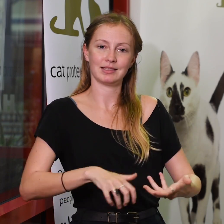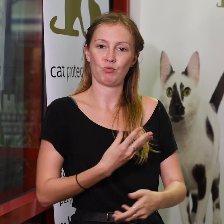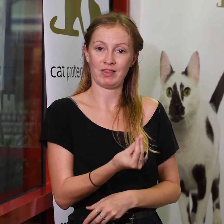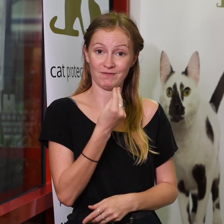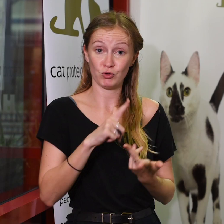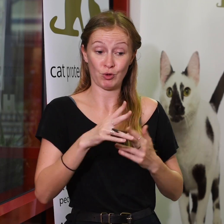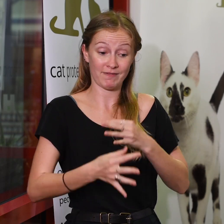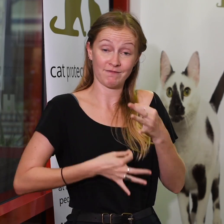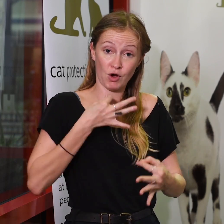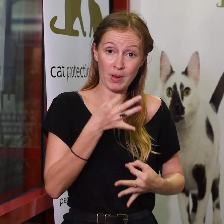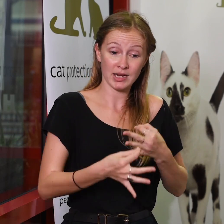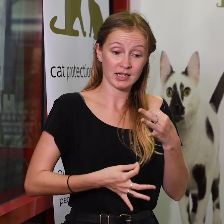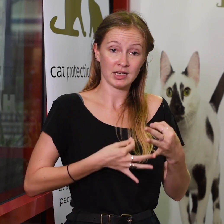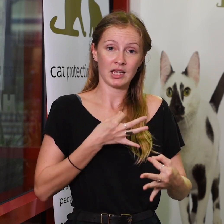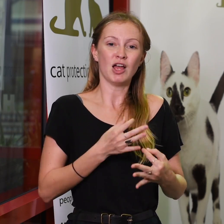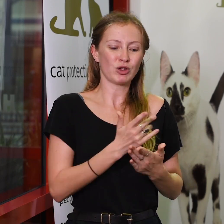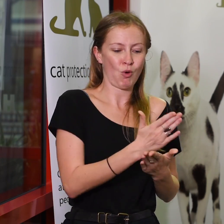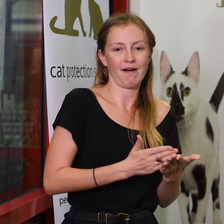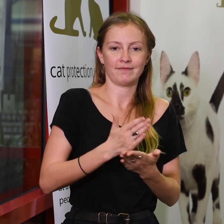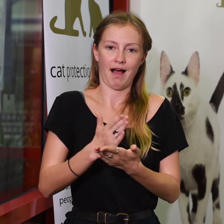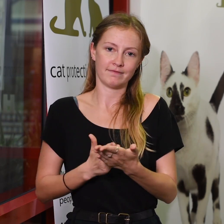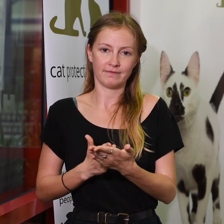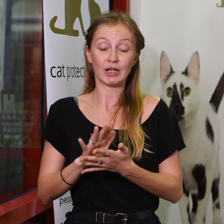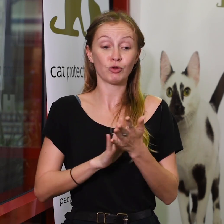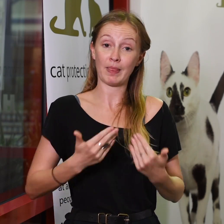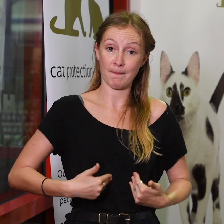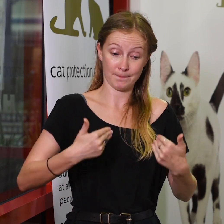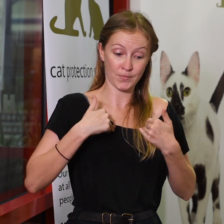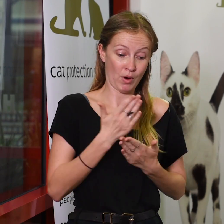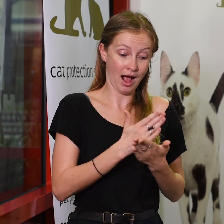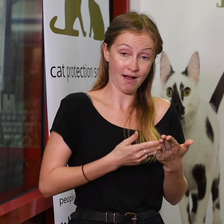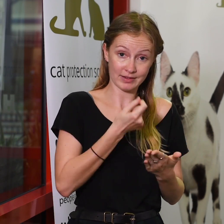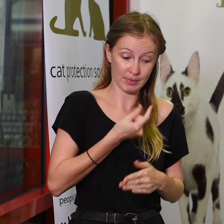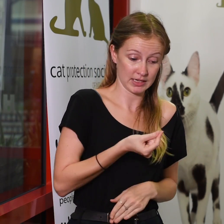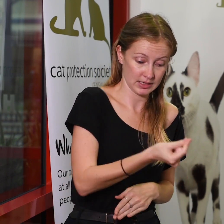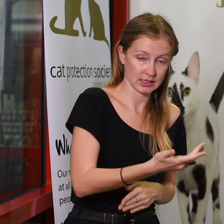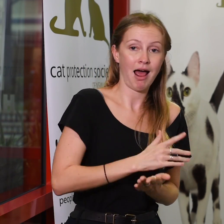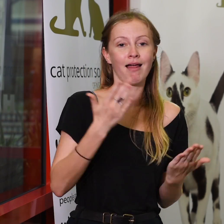they do vomit, you can split it and give half the dose in the morning and half the dose at night.